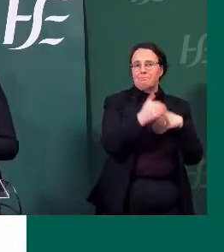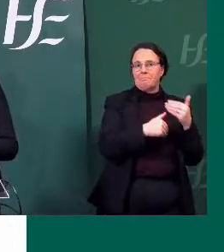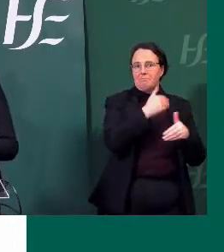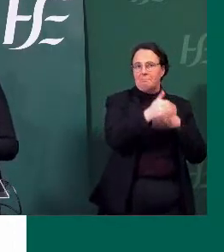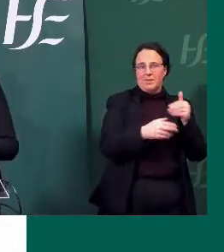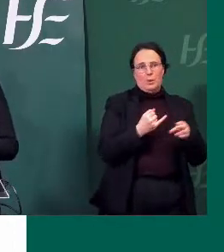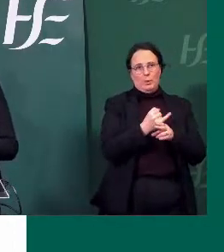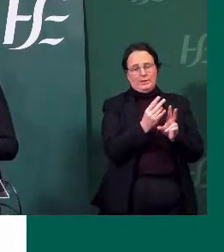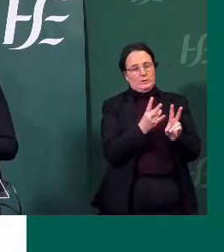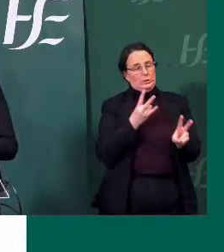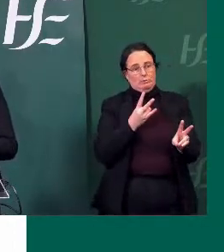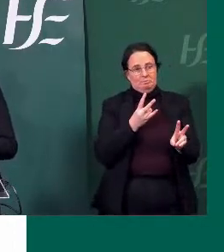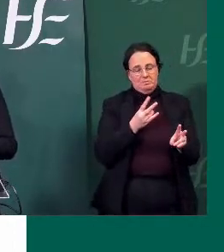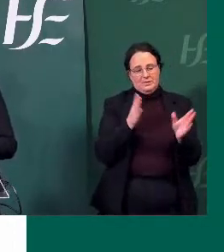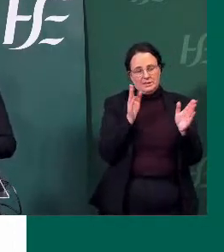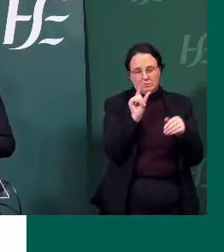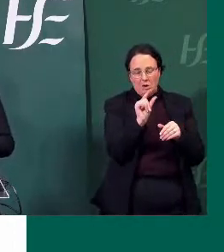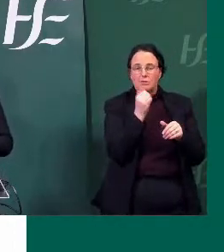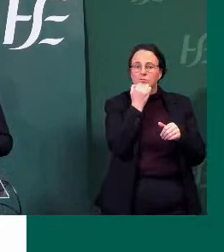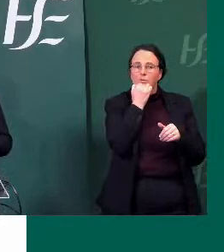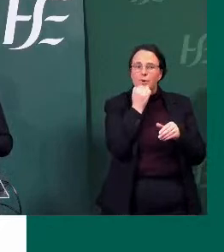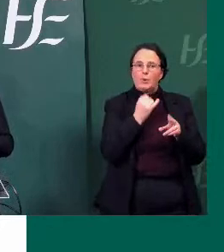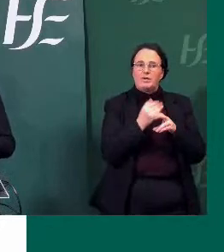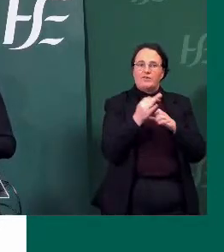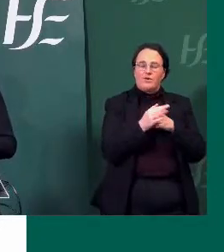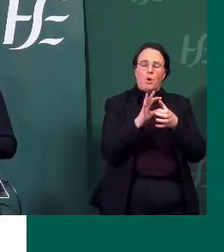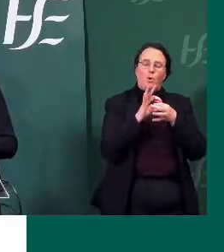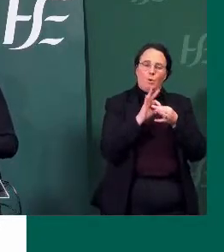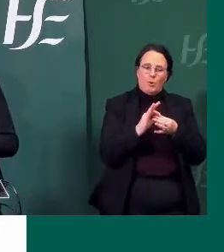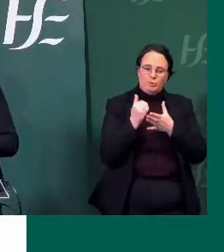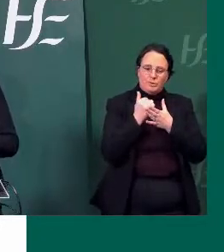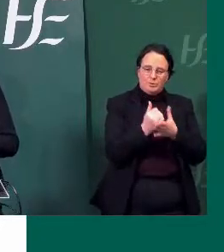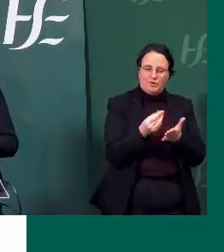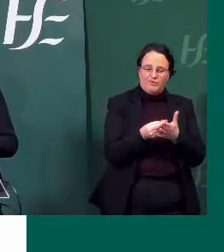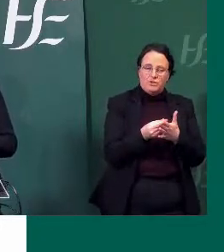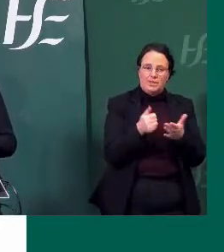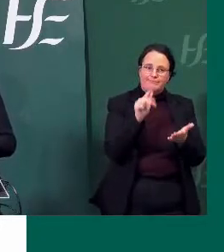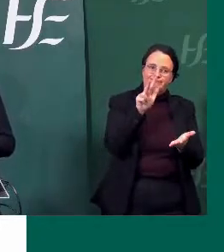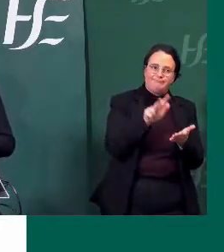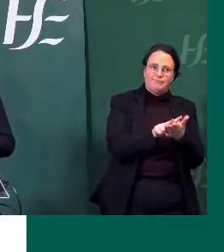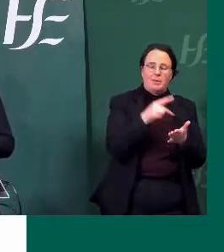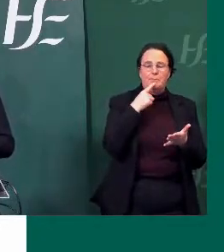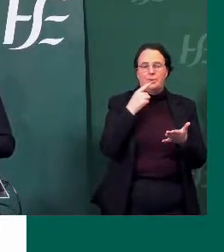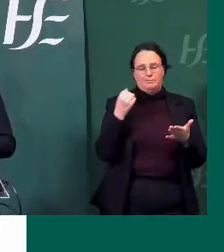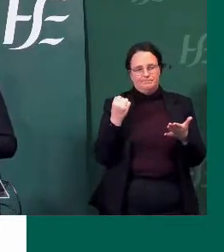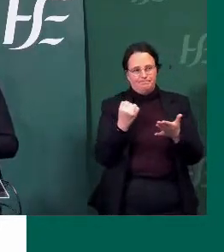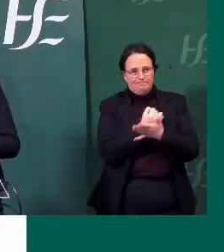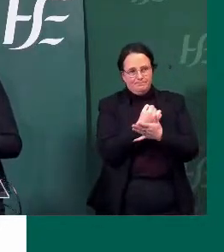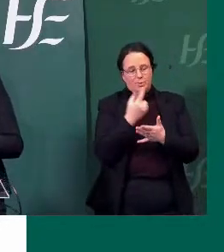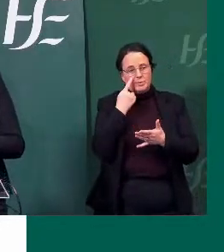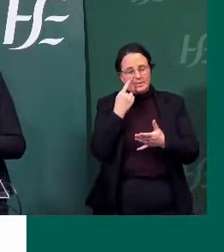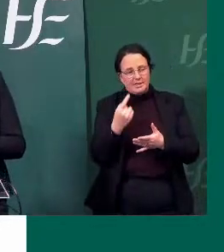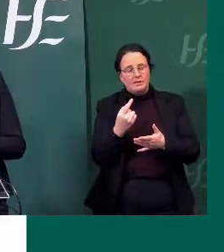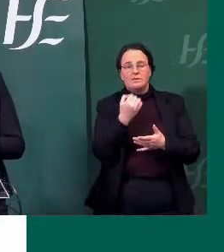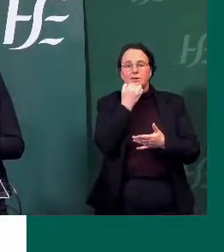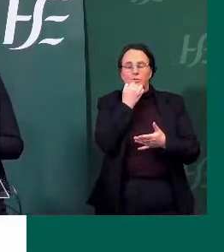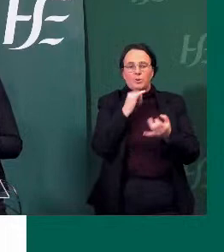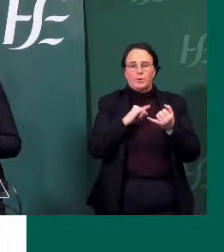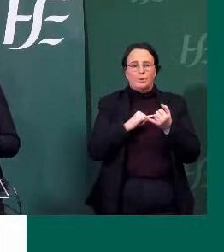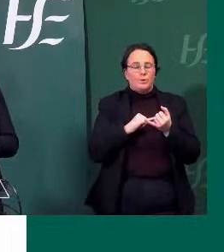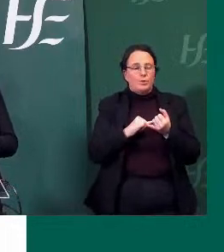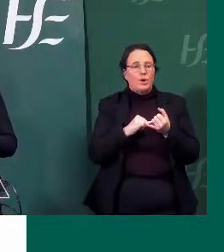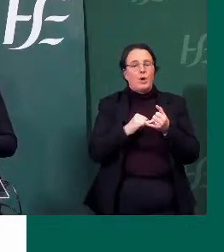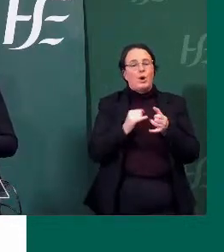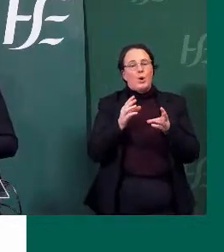of quite a small number of people who are awaiting home support funding approval. However, unfortunately, what we're seeing is that the number of people